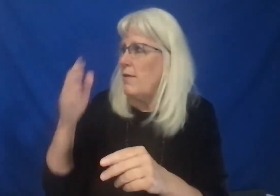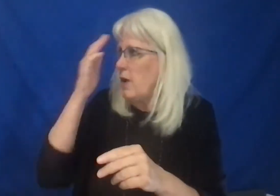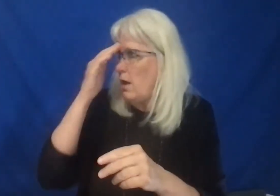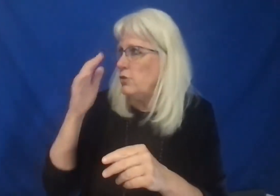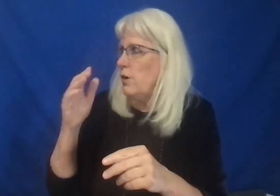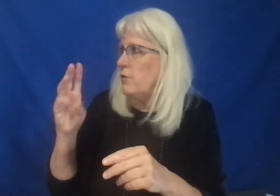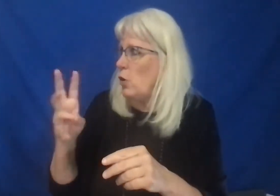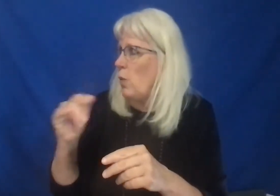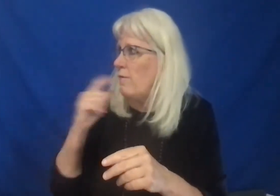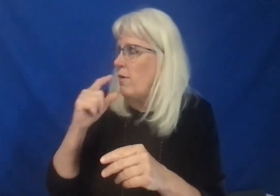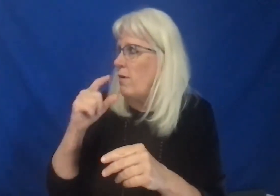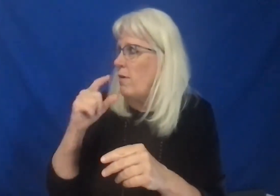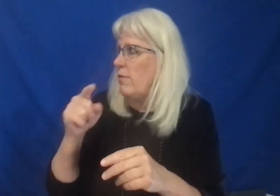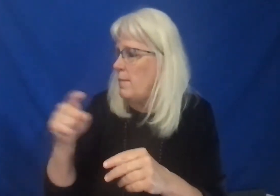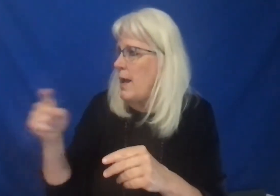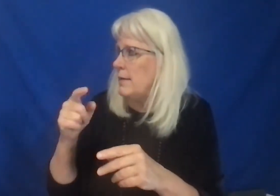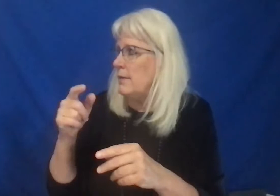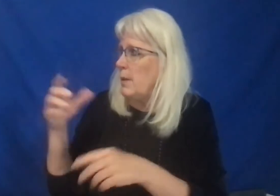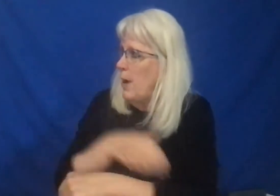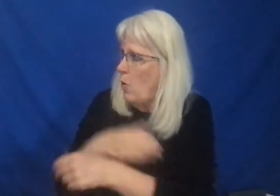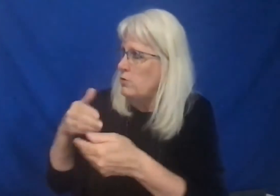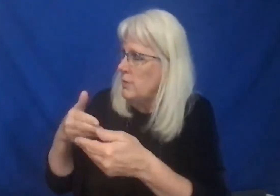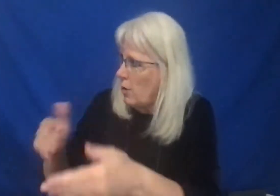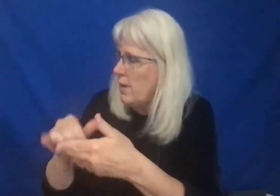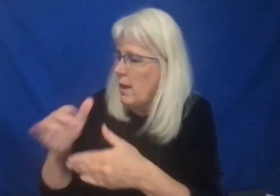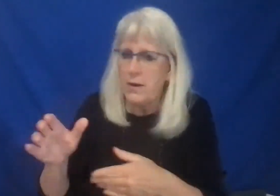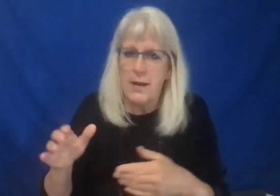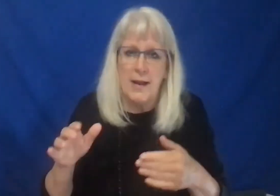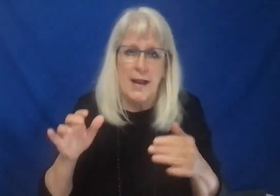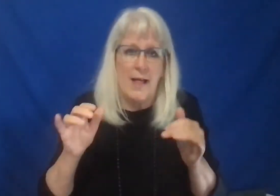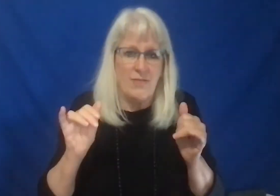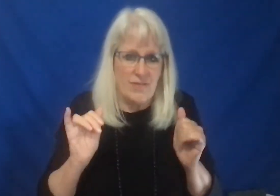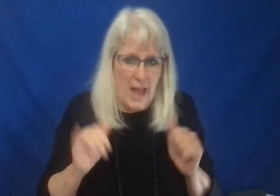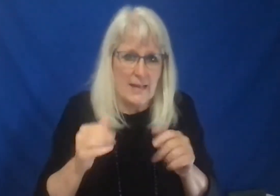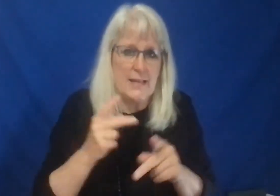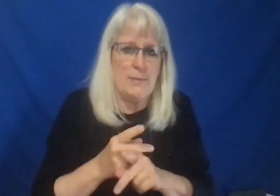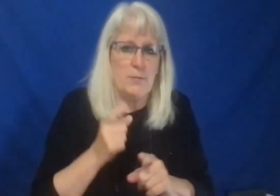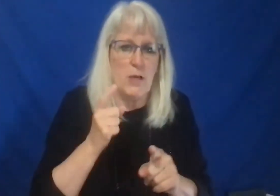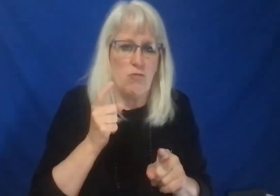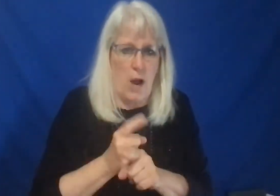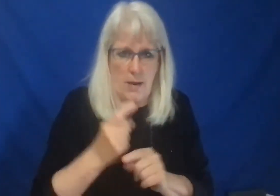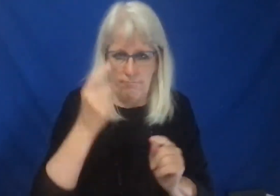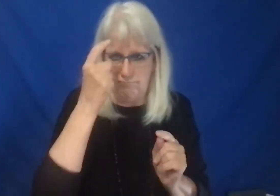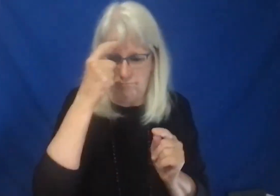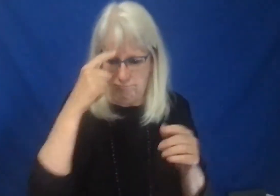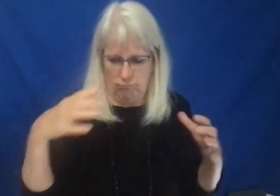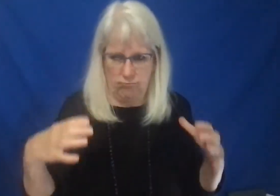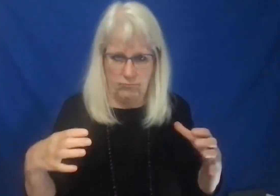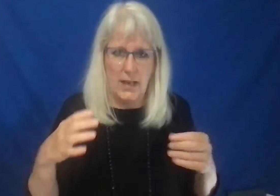me right sized, and it keeps me in my hula hoop, and it keeps me from trying to manage and manipulate and mother other